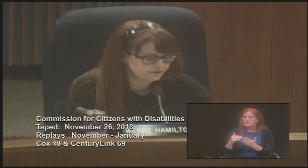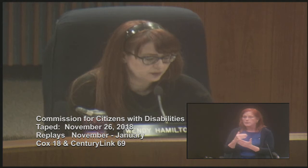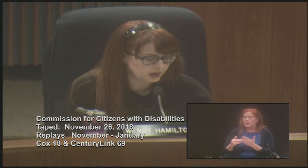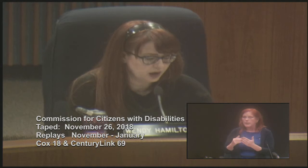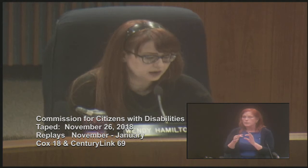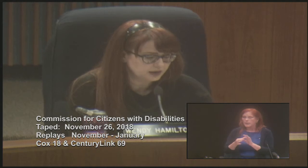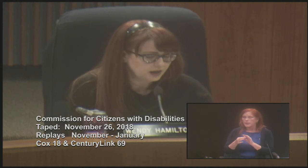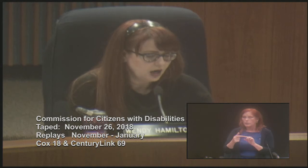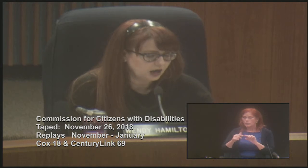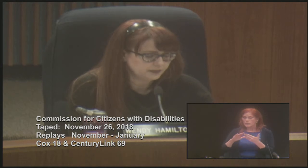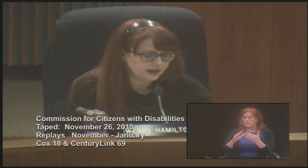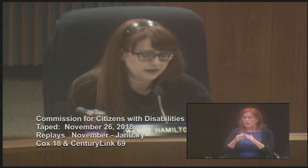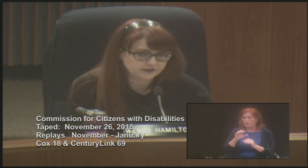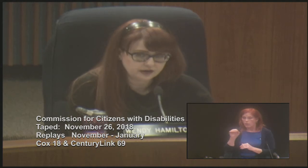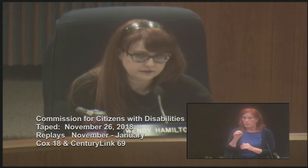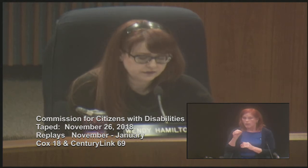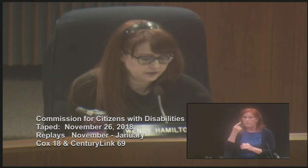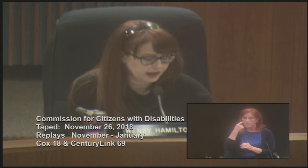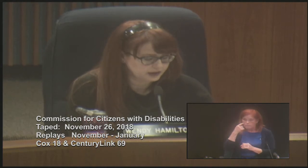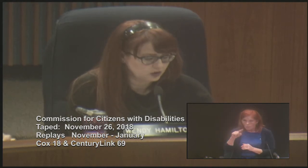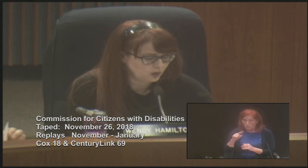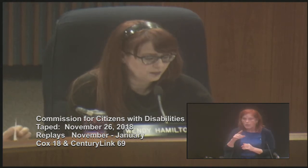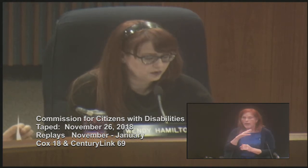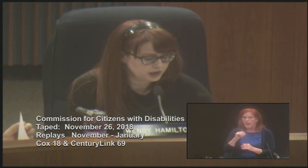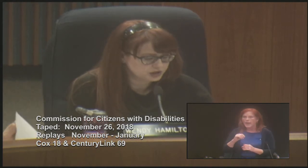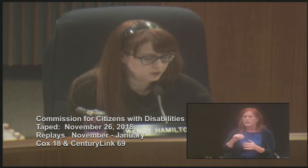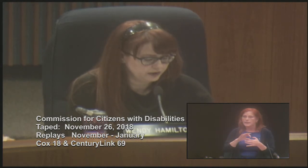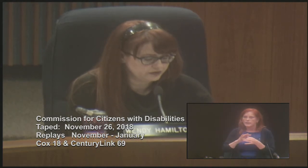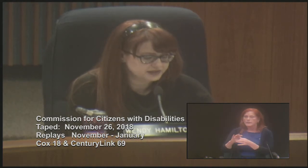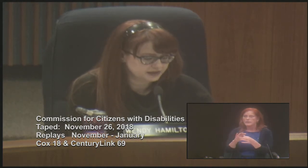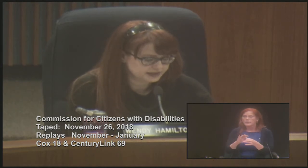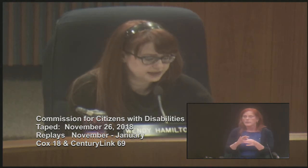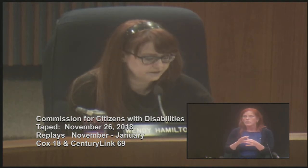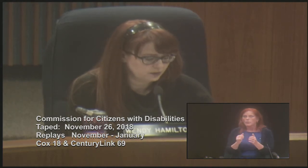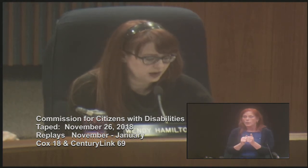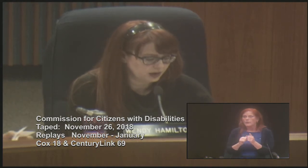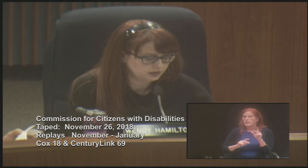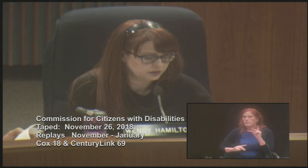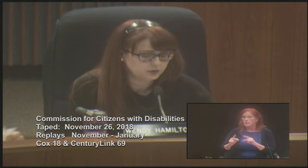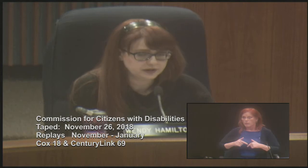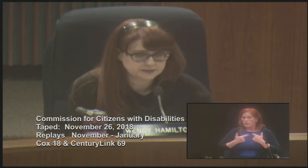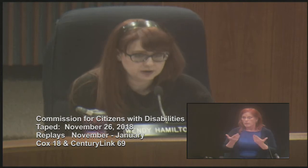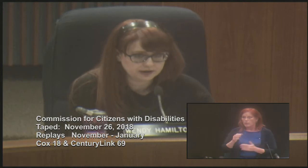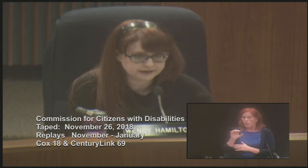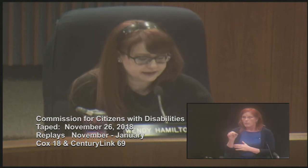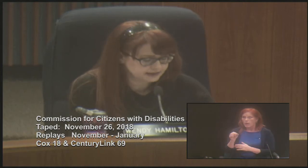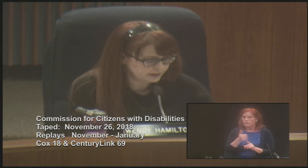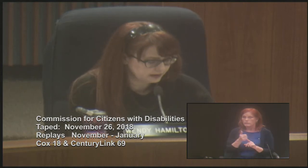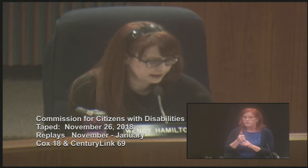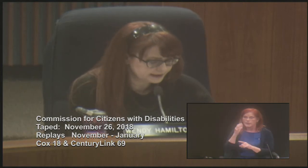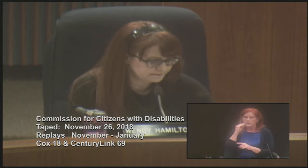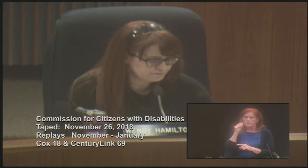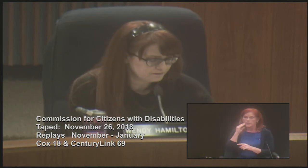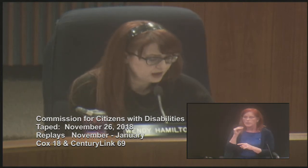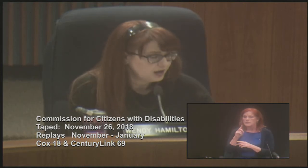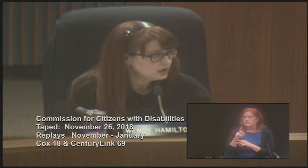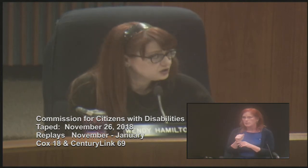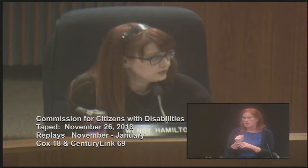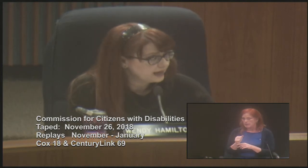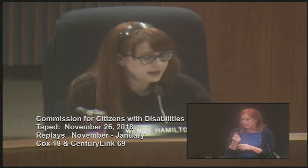to the City of Omaha on behalf of and in cooperation with the citizens of Omaha who experience disabilities.